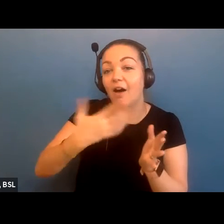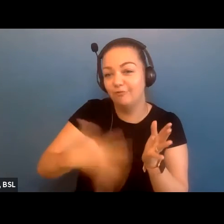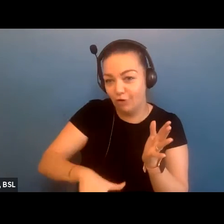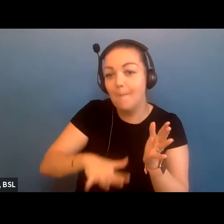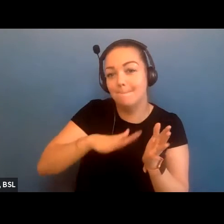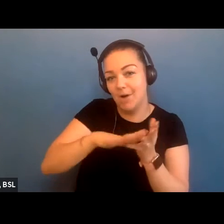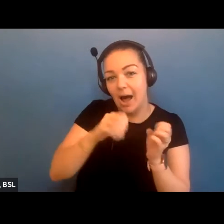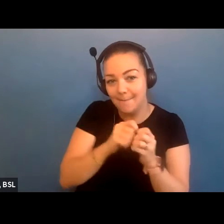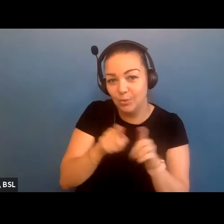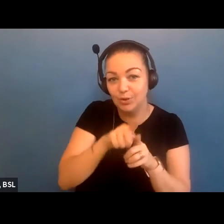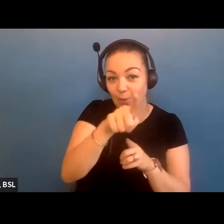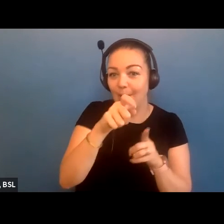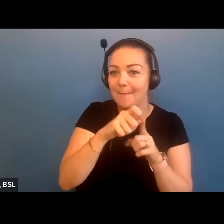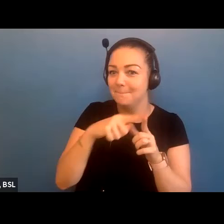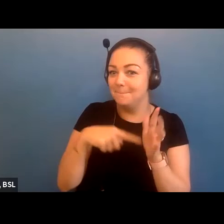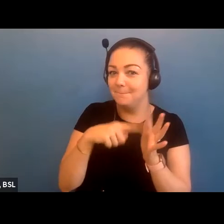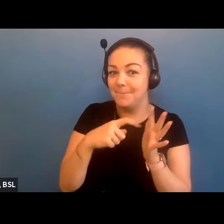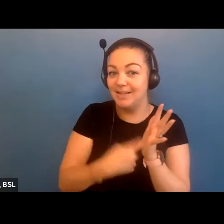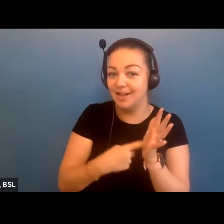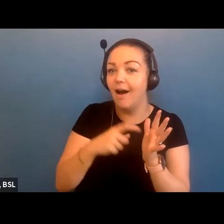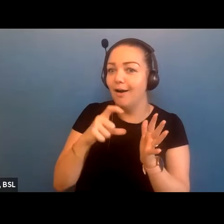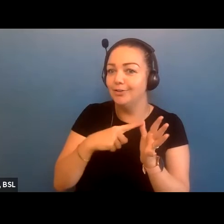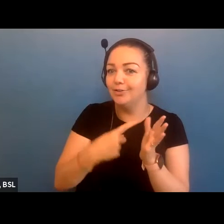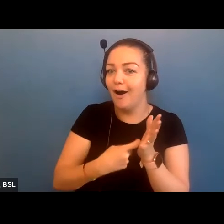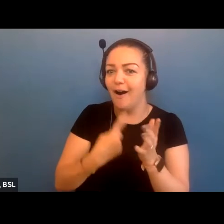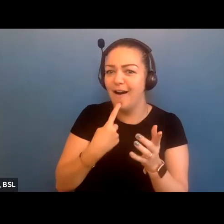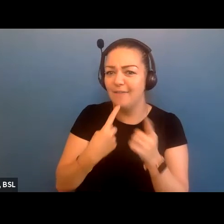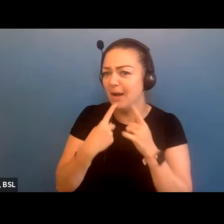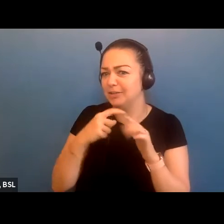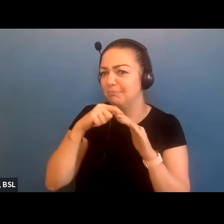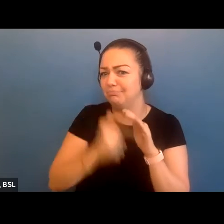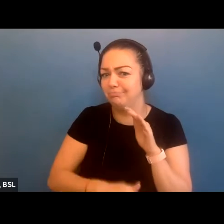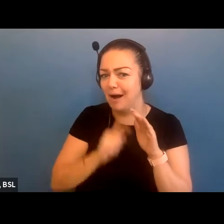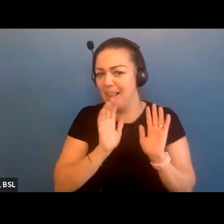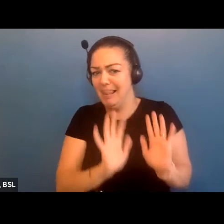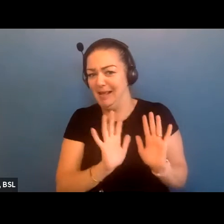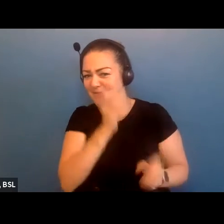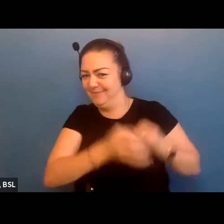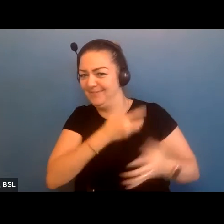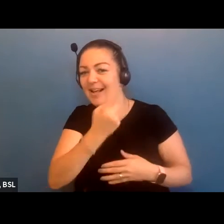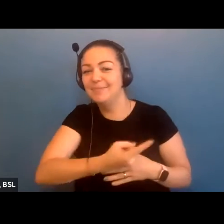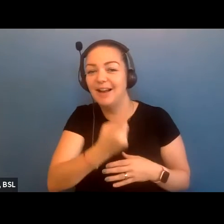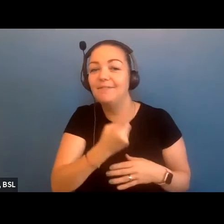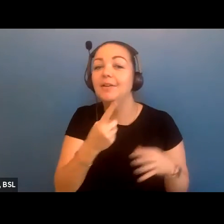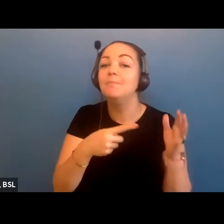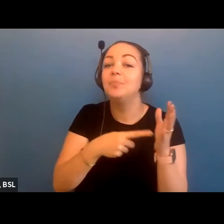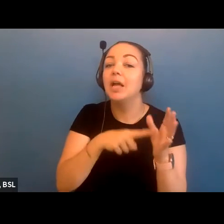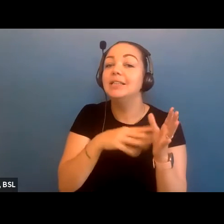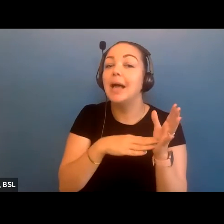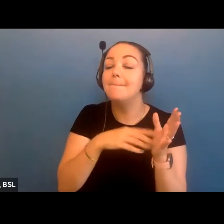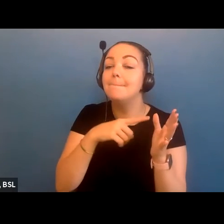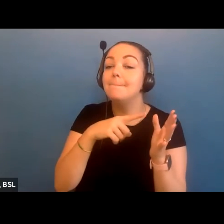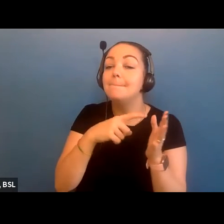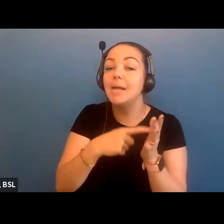who's done all sorts, so I shall leave Peter to introduce himself in a bit more detail. And we have Tamaru and